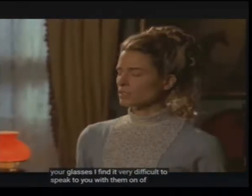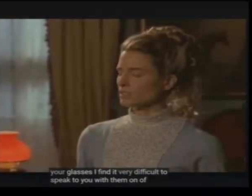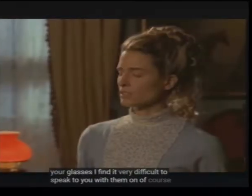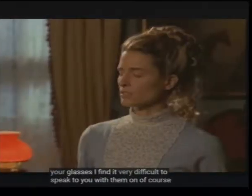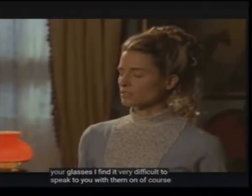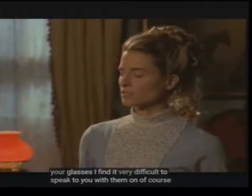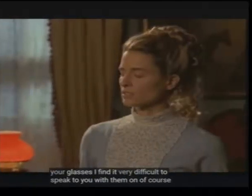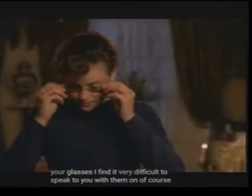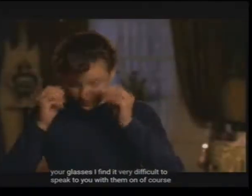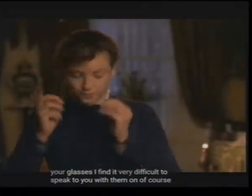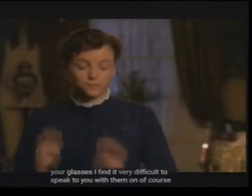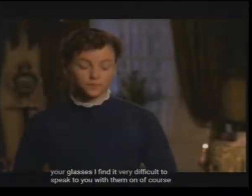Of course.